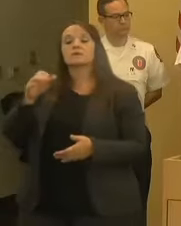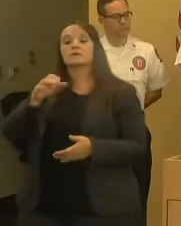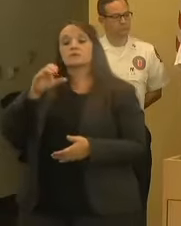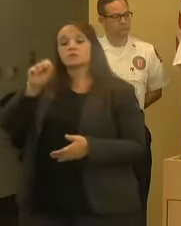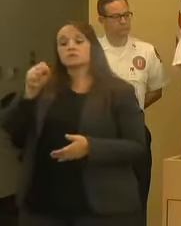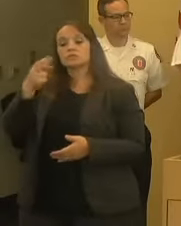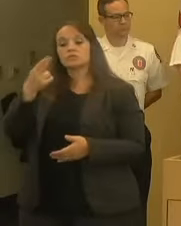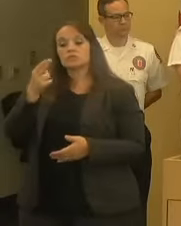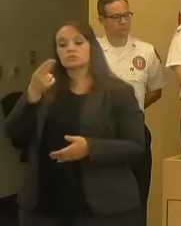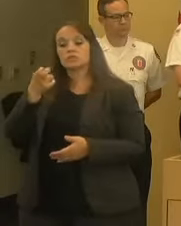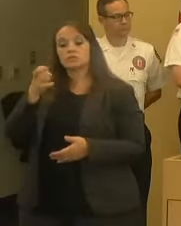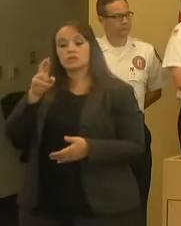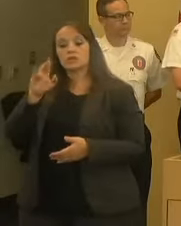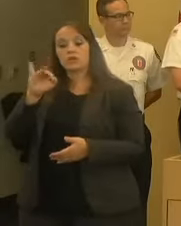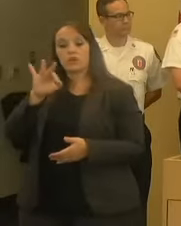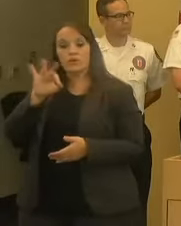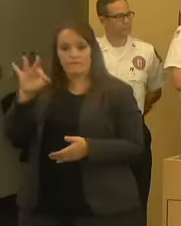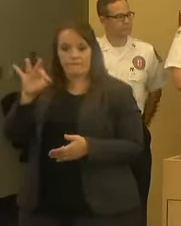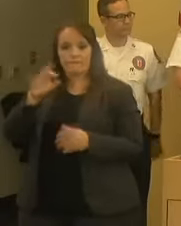Department.